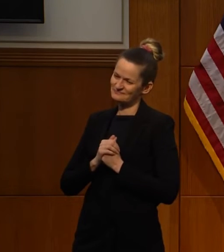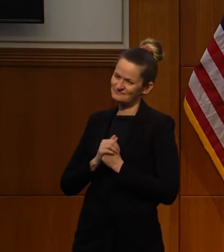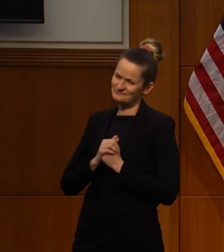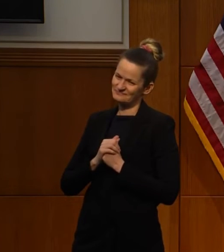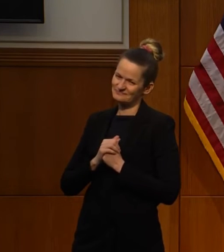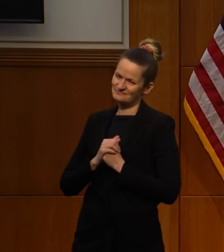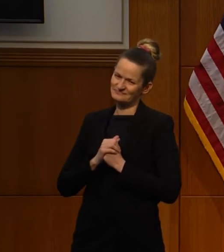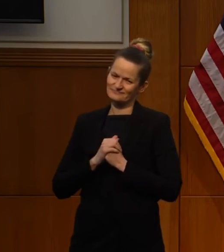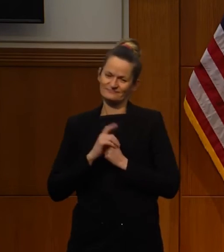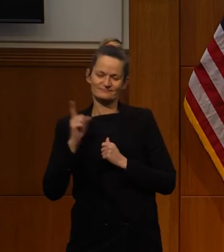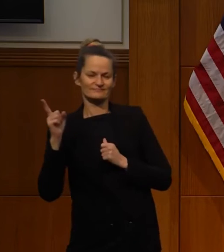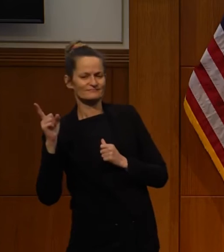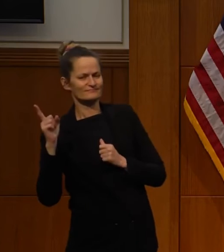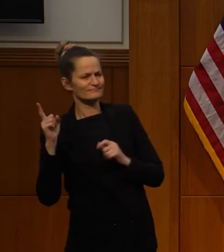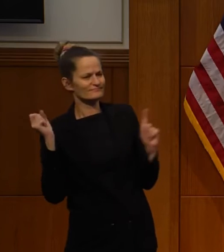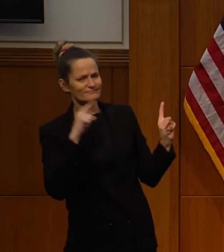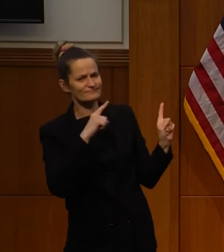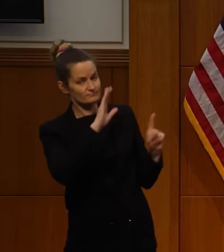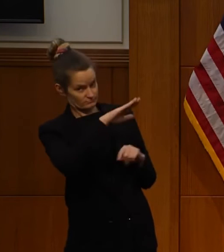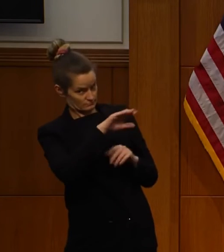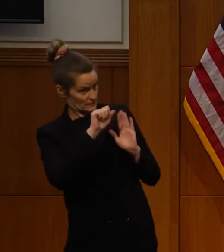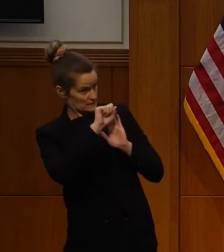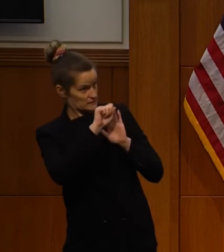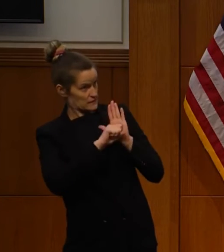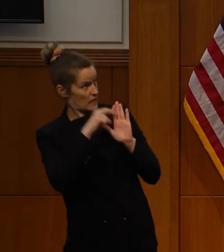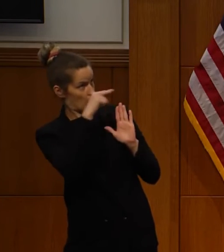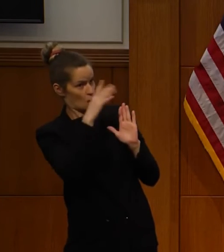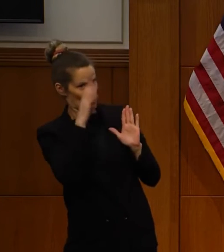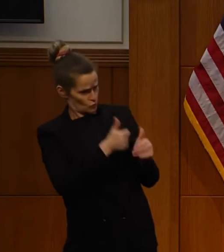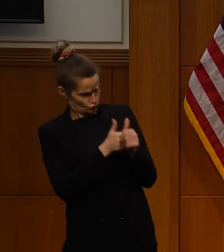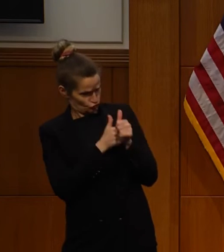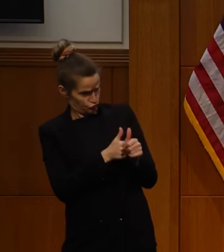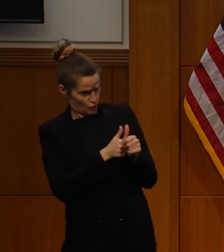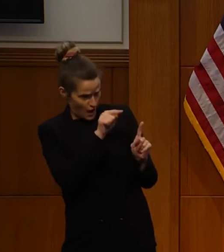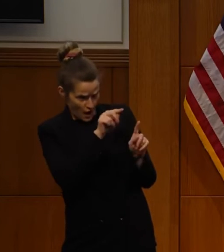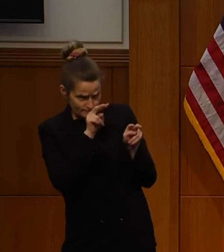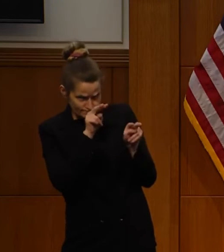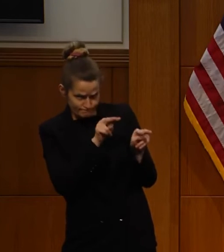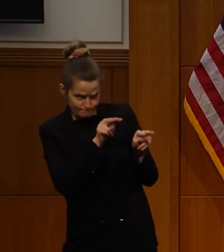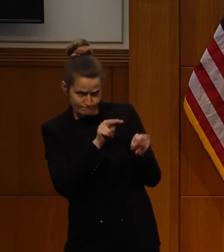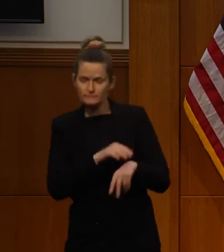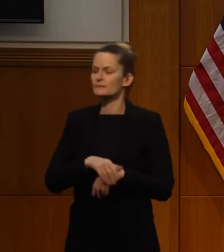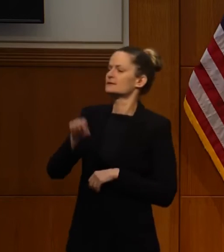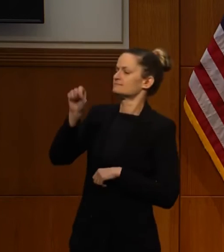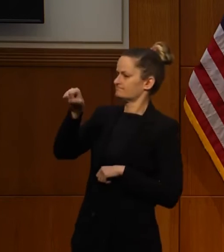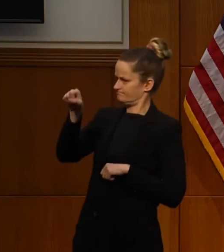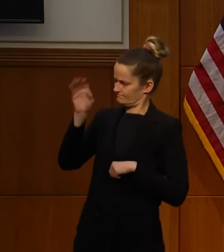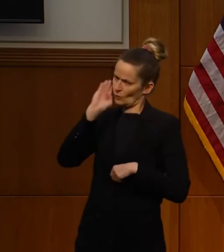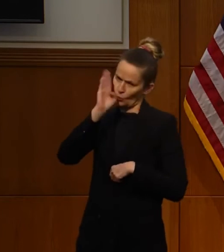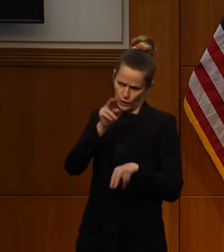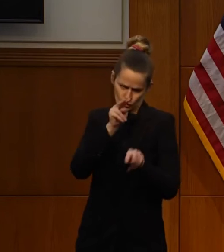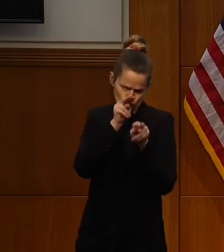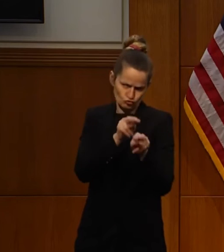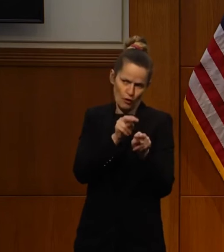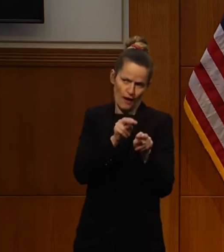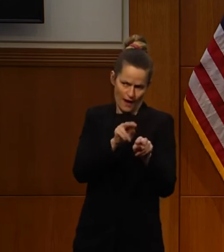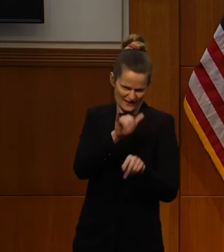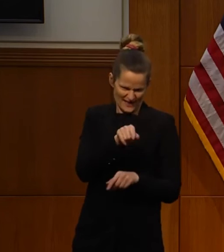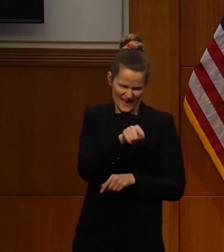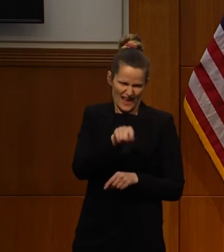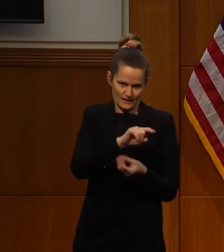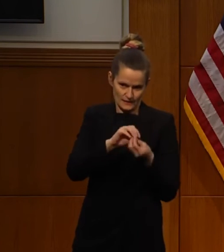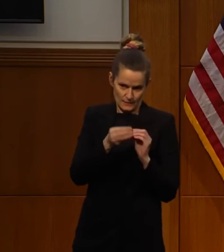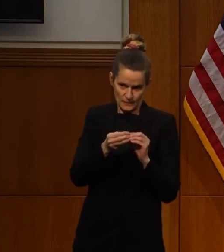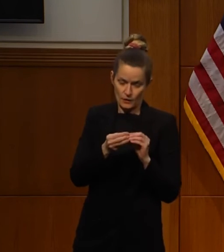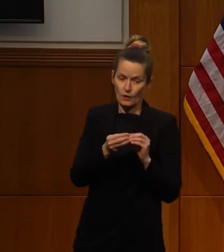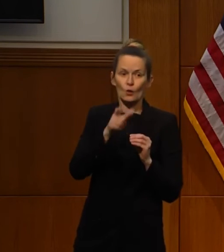Is the state going to track that on a statewide basis? They are, but as we said, those statewide or those folks who vote same-day voter